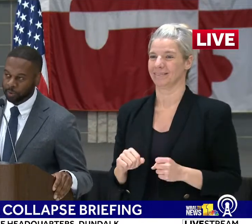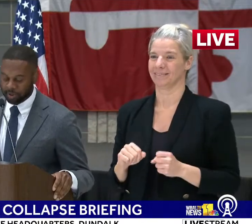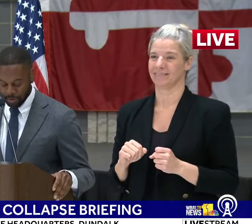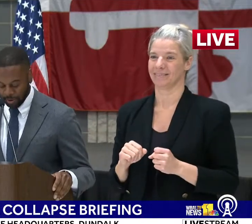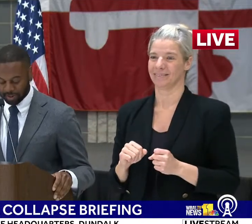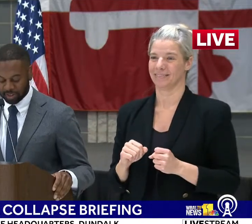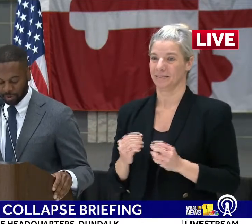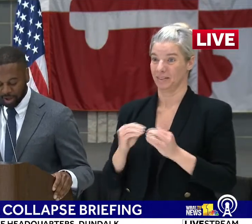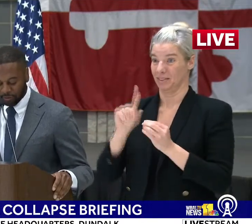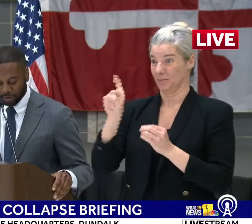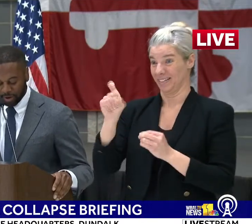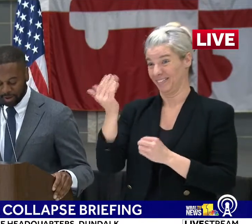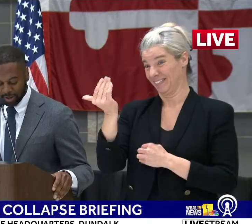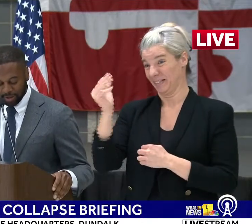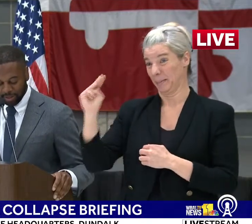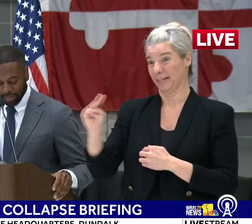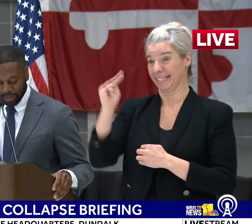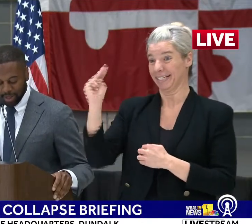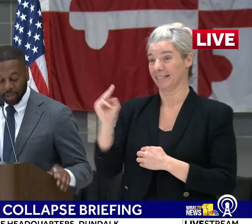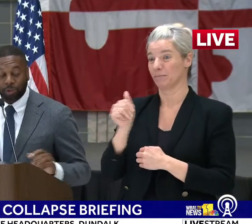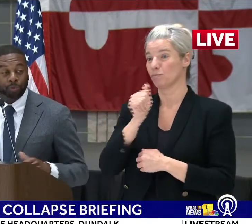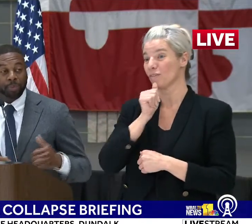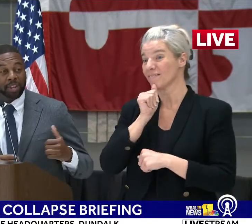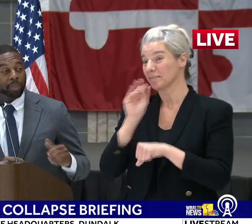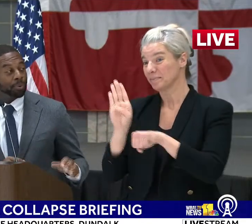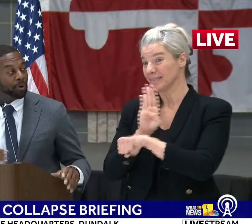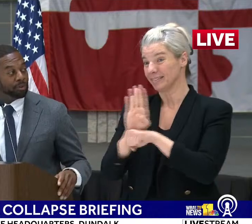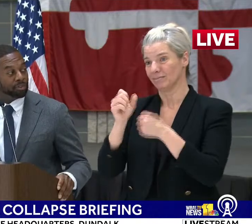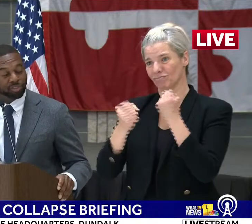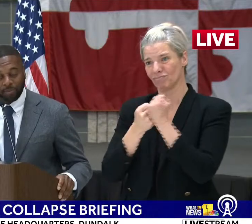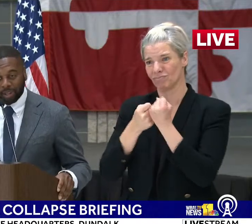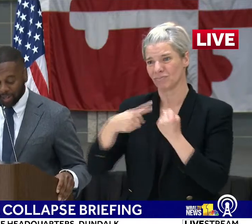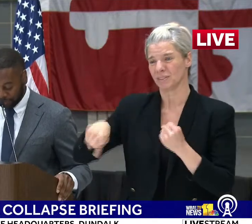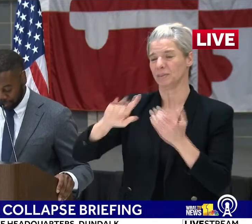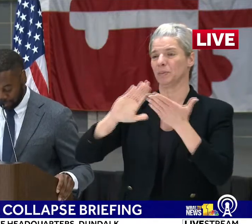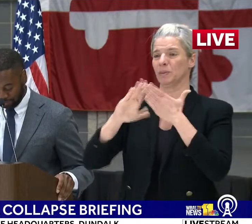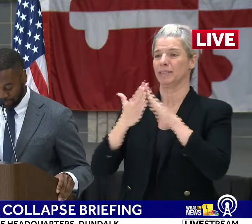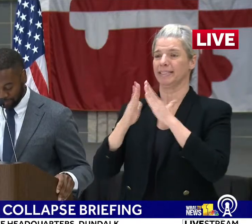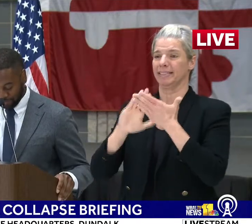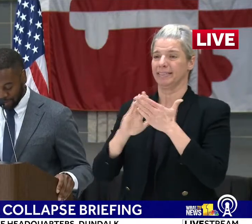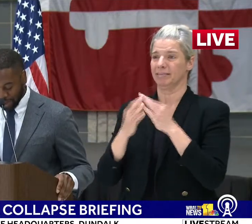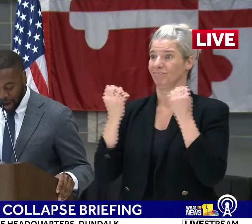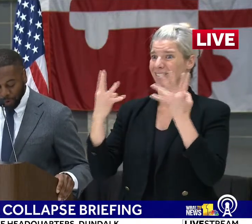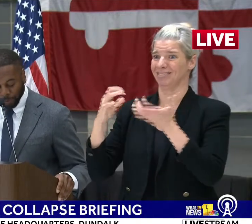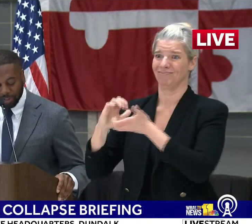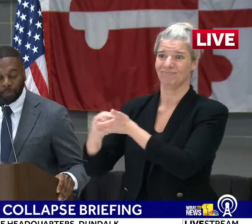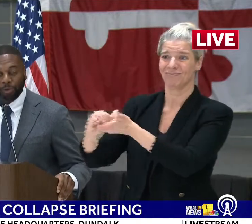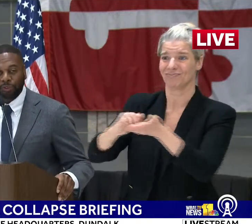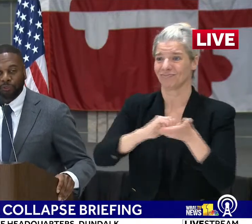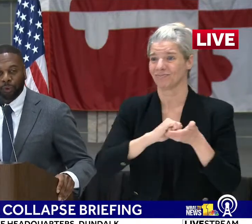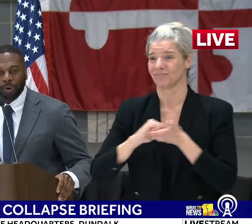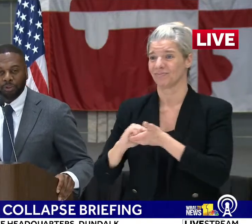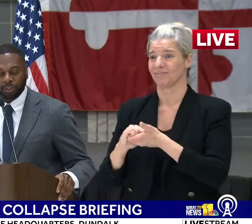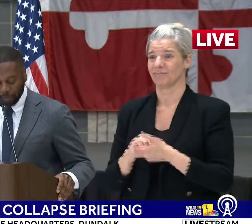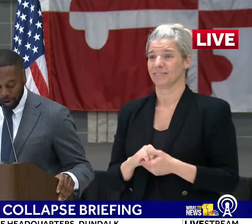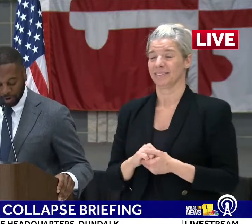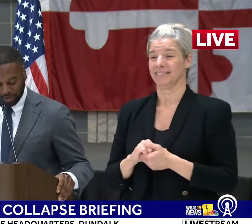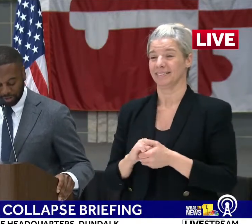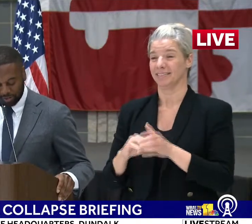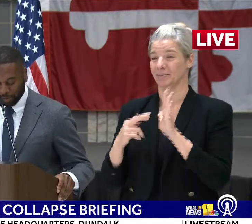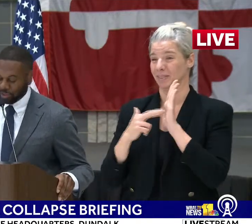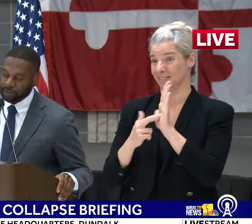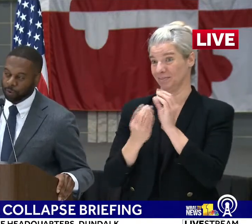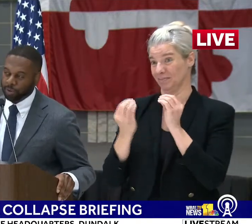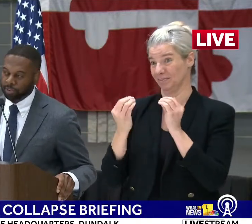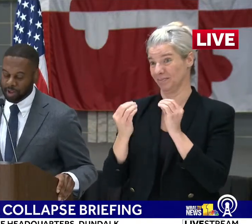sector to support communities in the recovery, and include many of the partners to my left, I represent more than 400